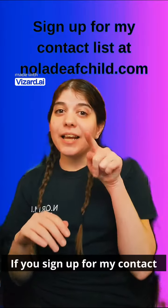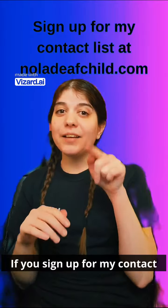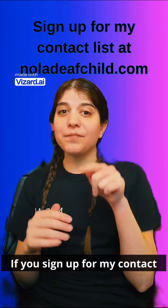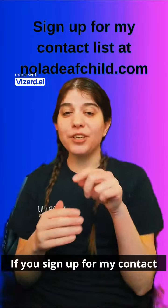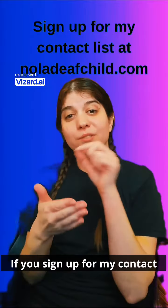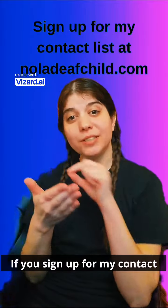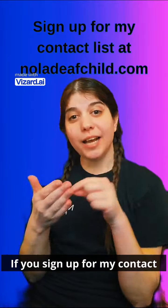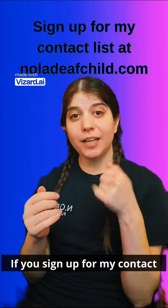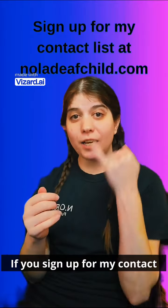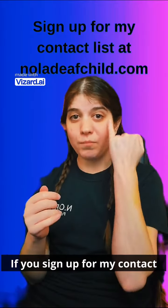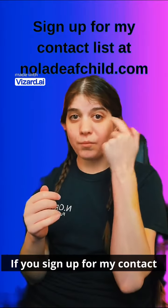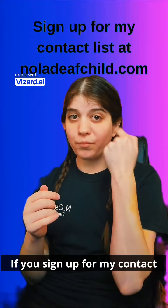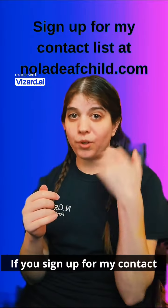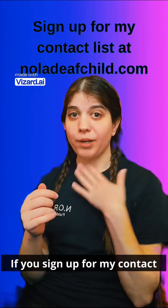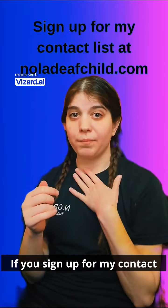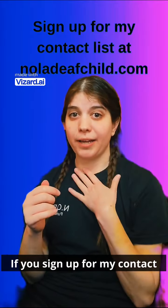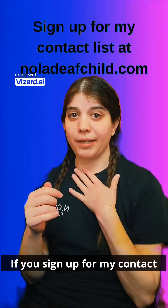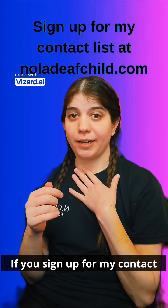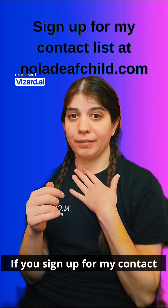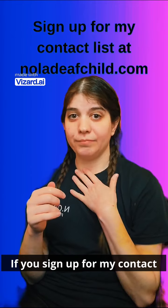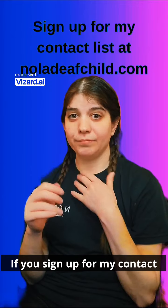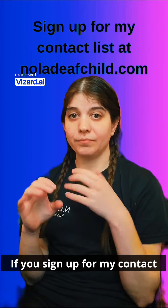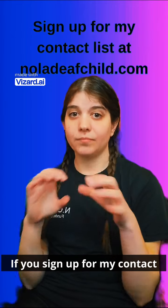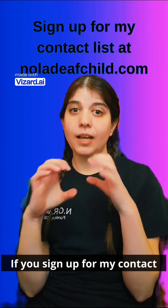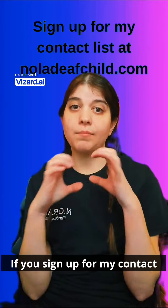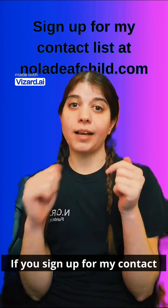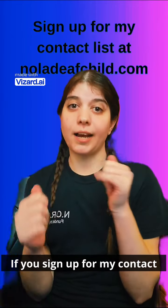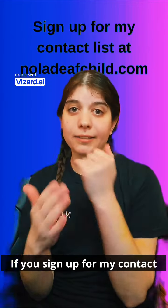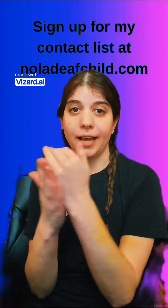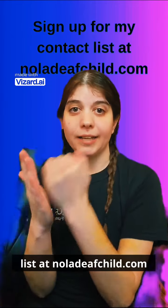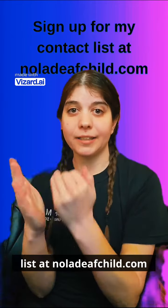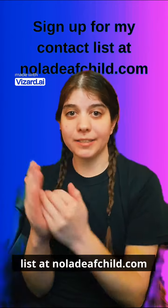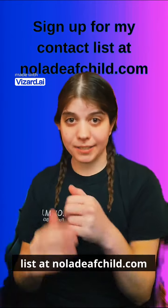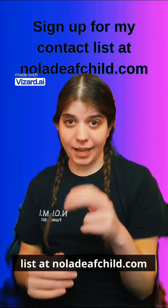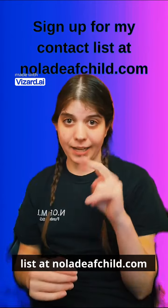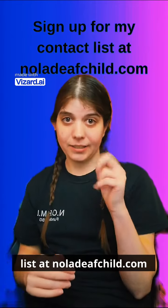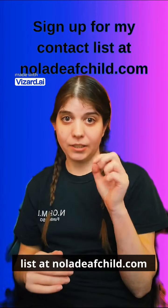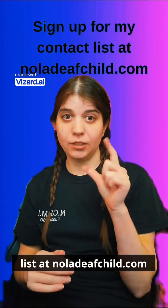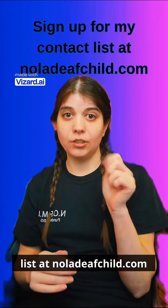If you sign up for my my contact list at